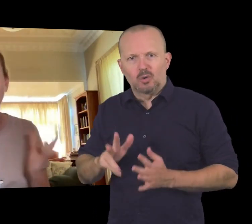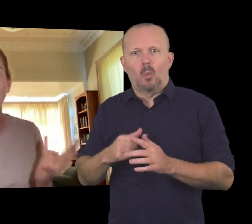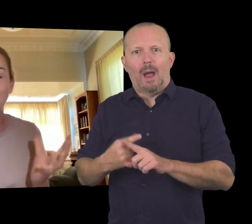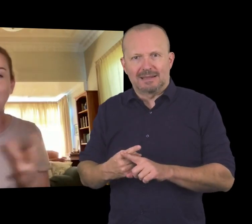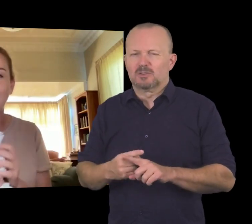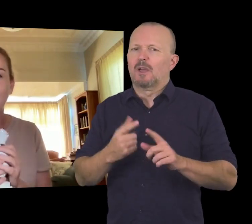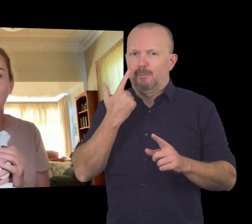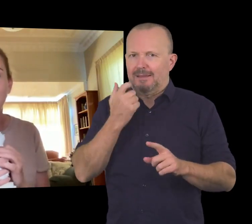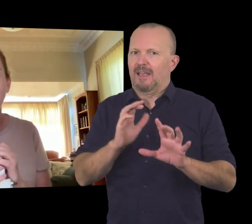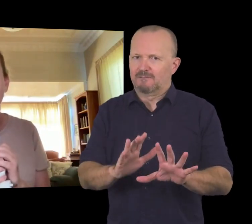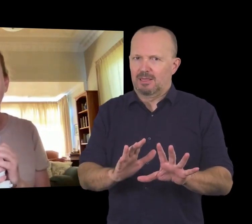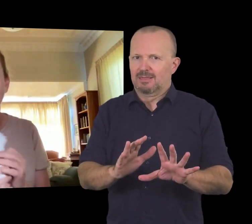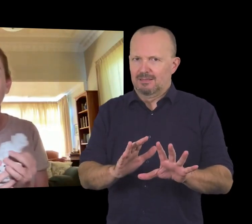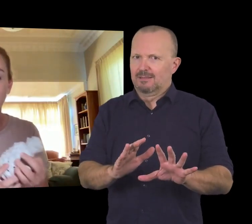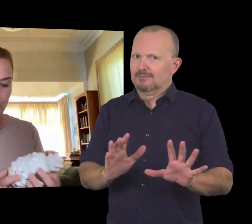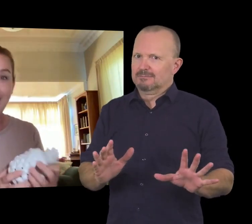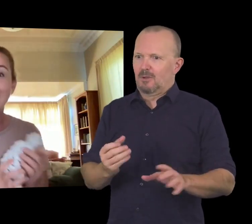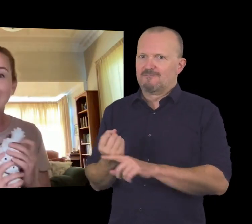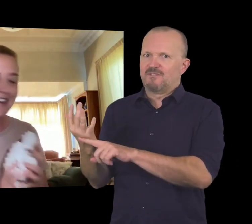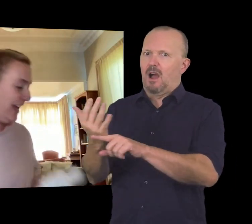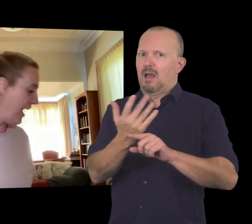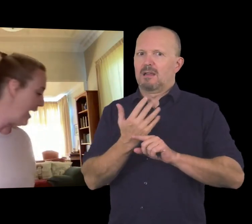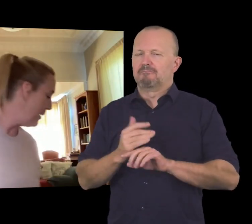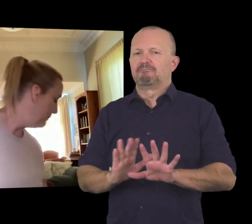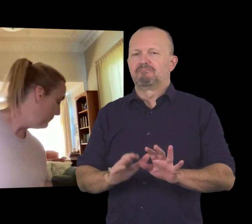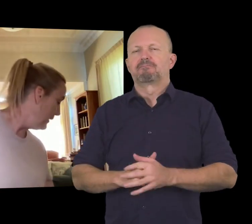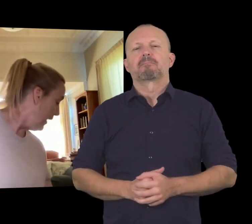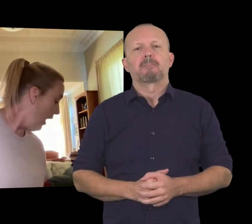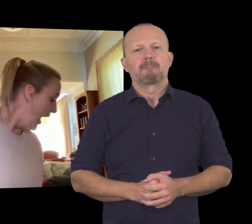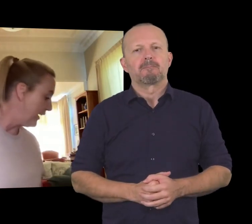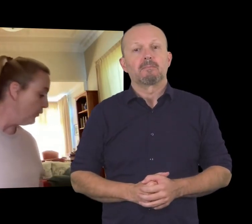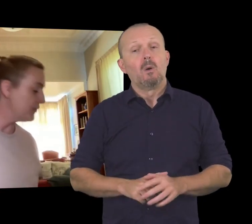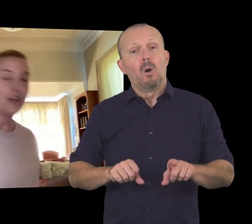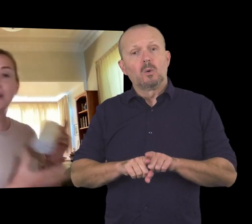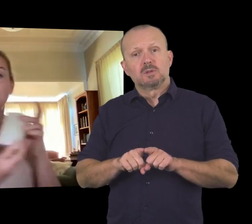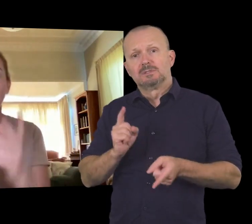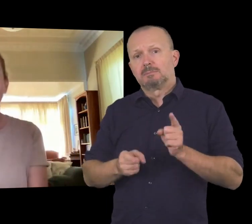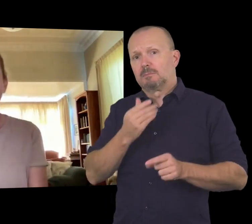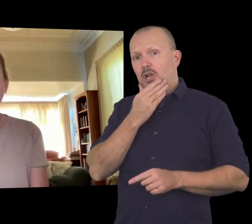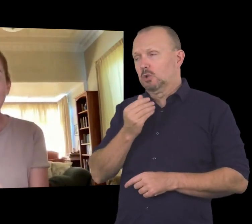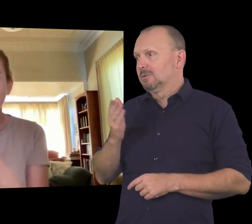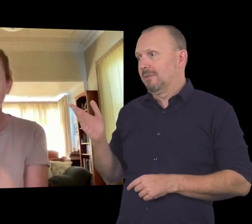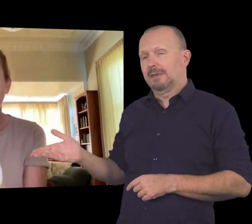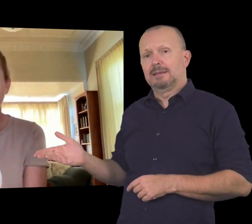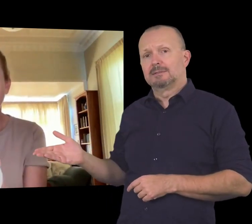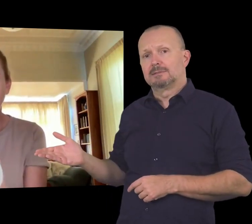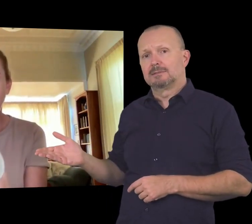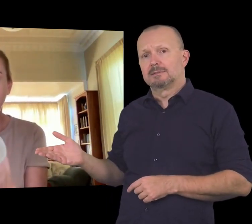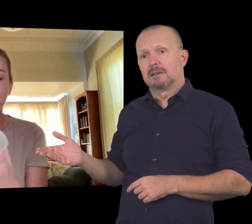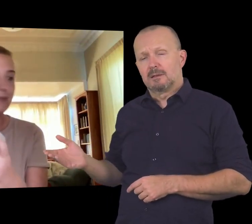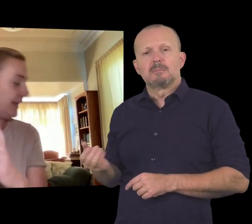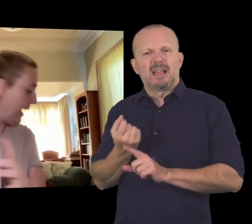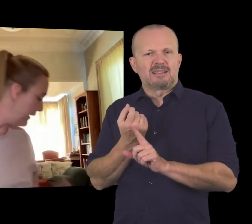wax. So you've got to be quite careful depending on where you're doing it. I also sometimes use these, which